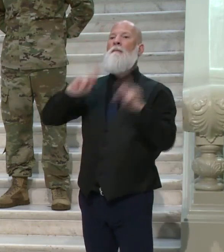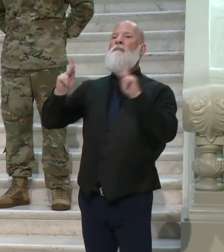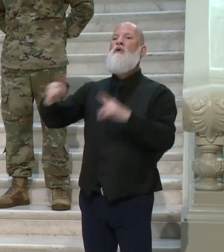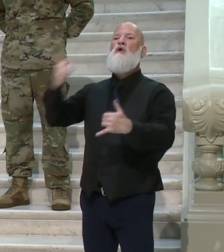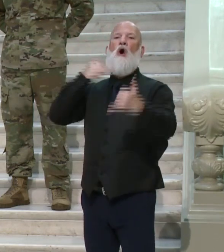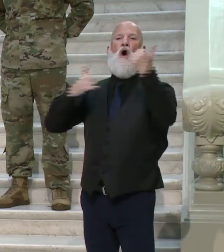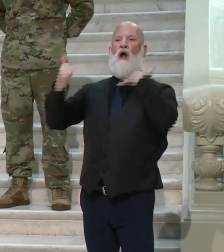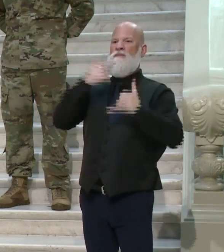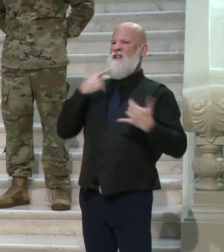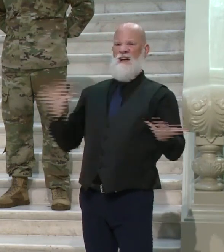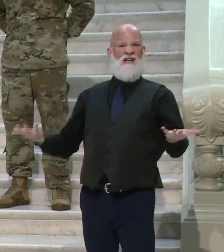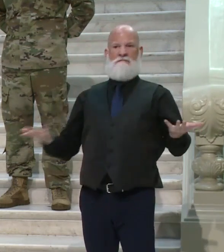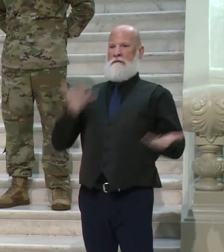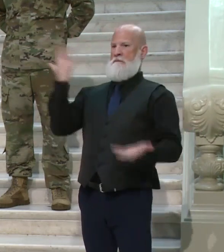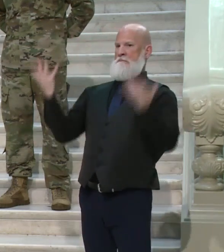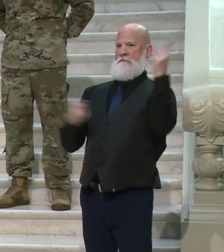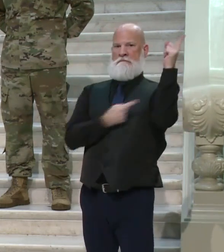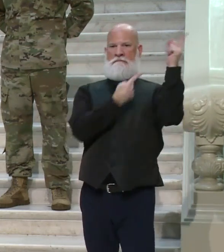we had